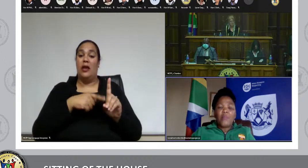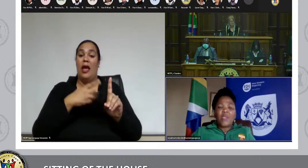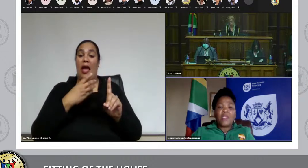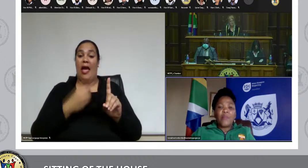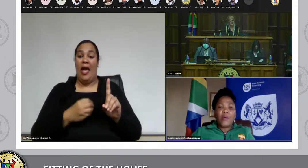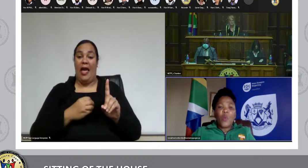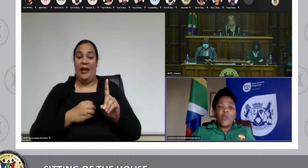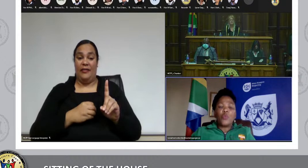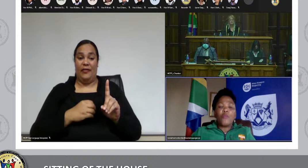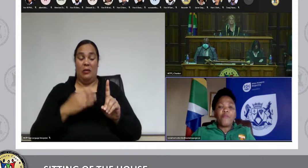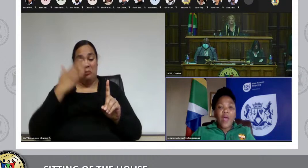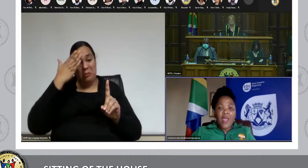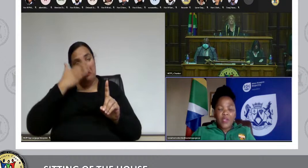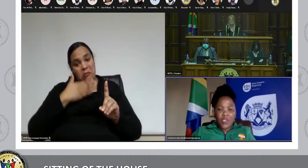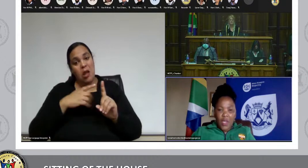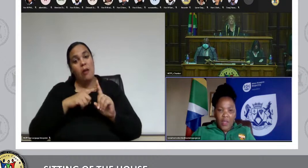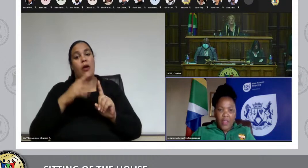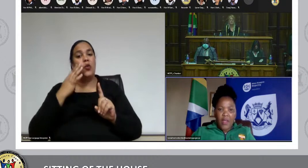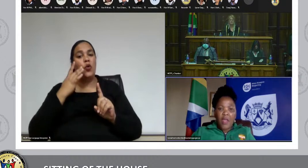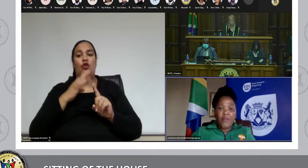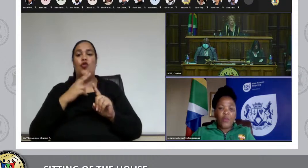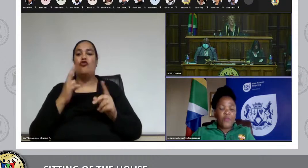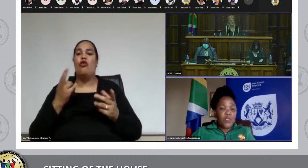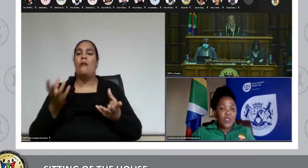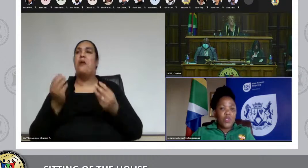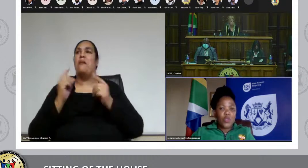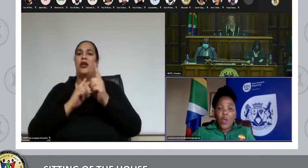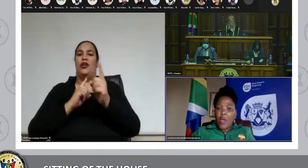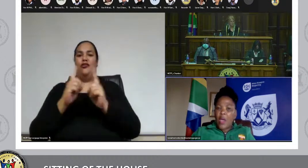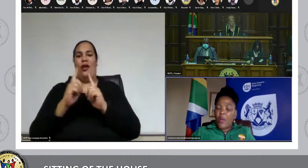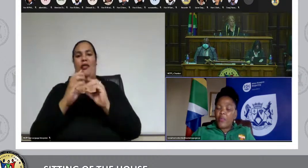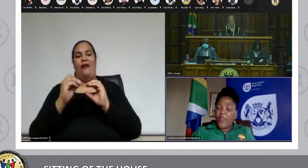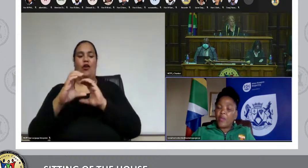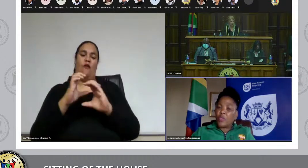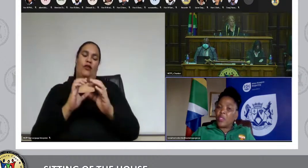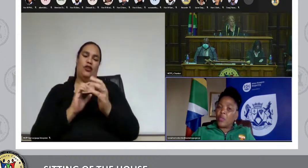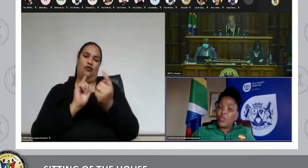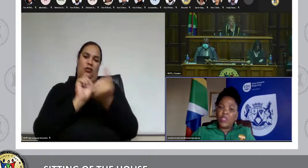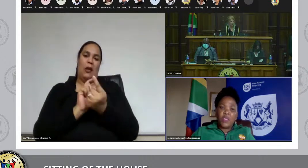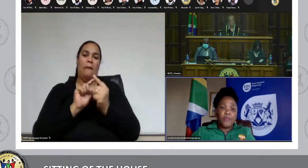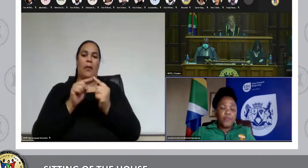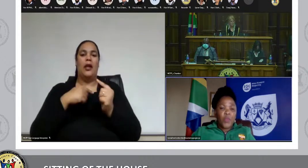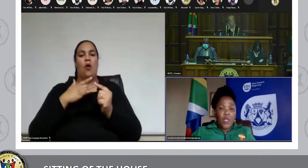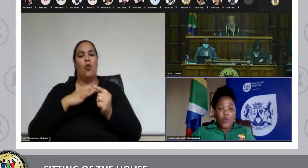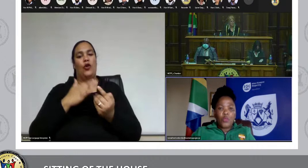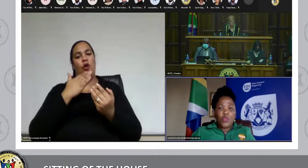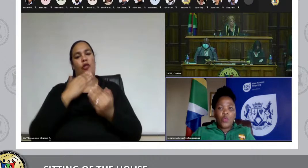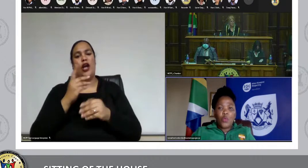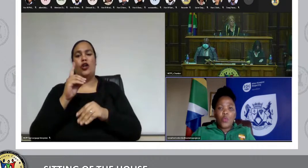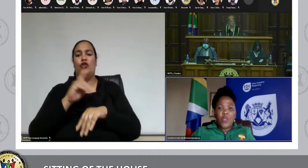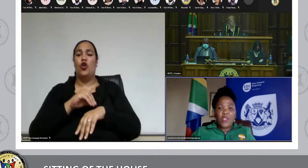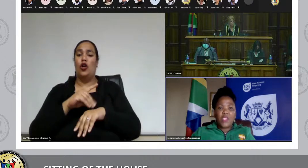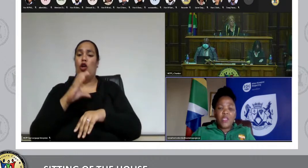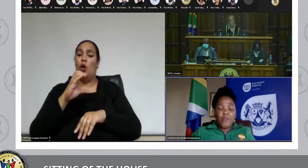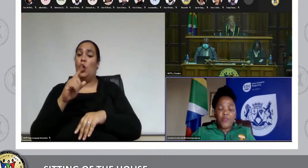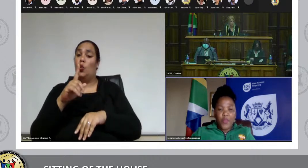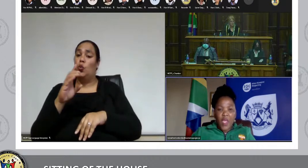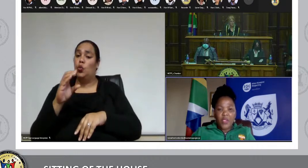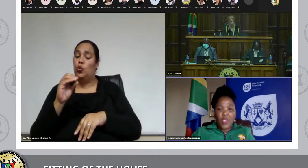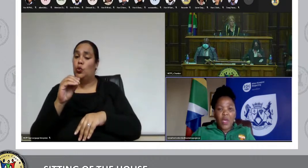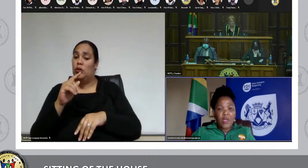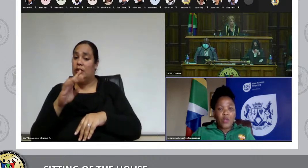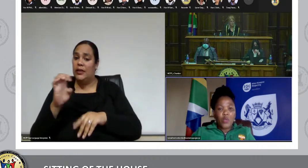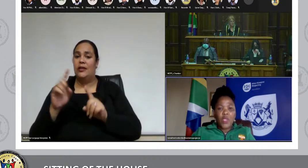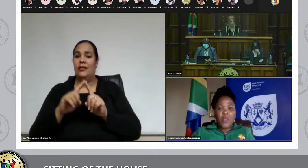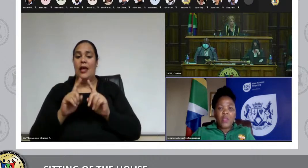grievances, but it's about when we don't find each other and have a conversation. So I want to thank Dr. Pluti, and also with the team from